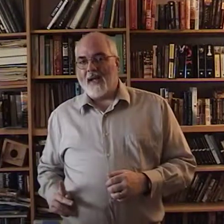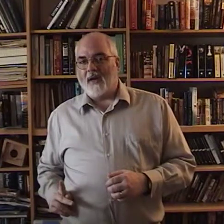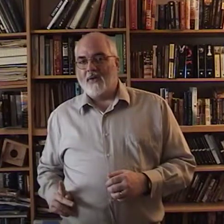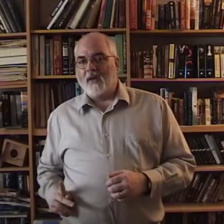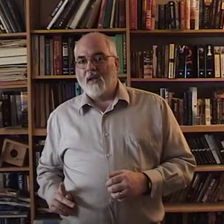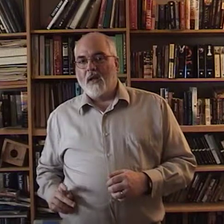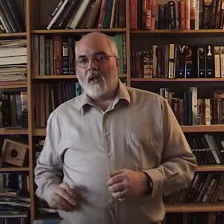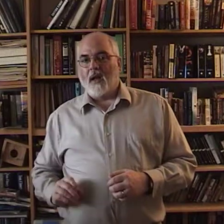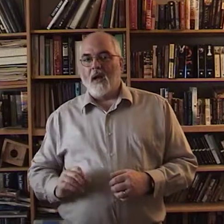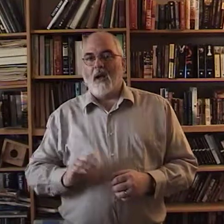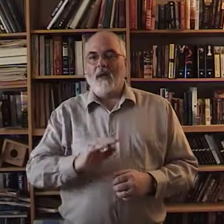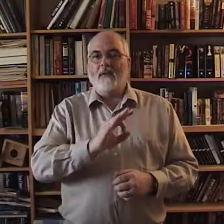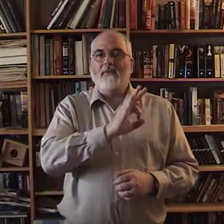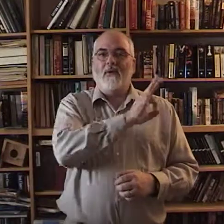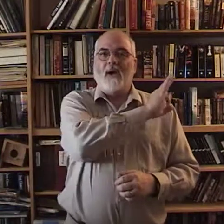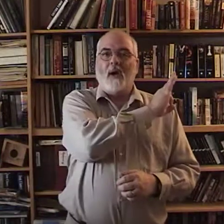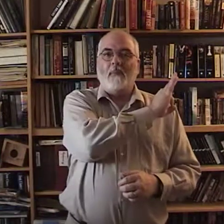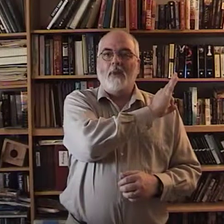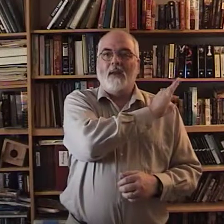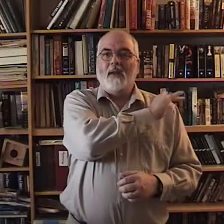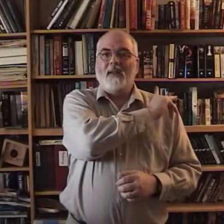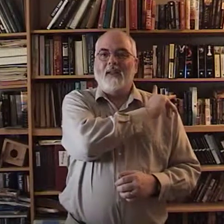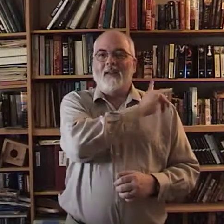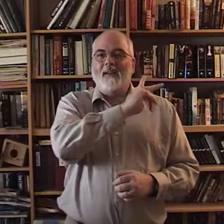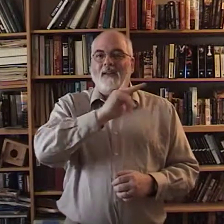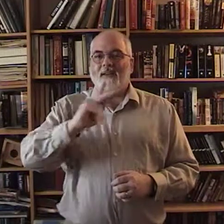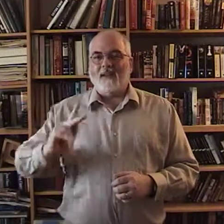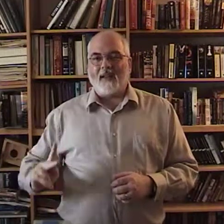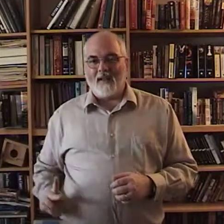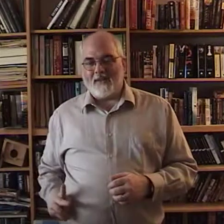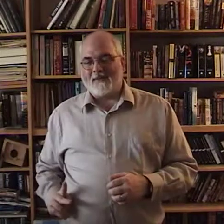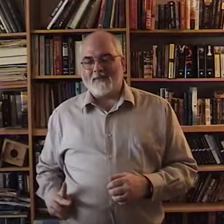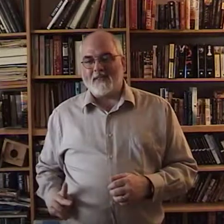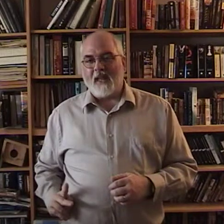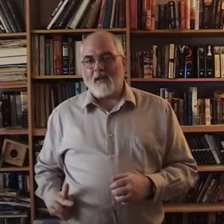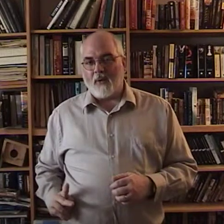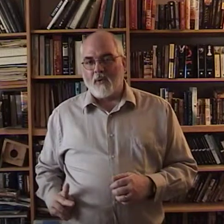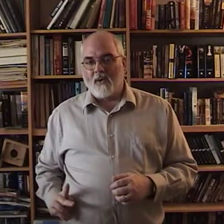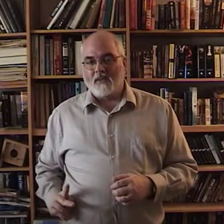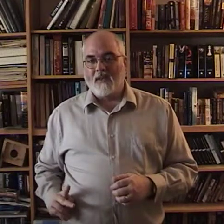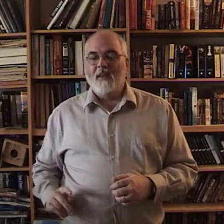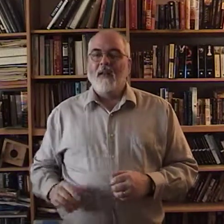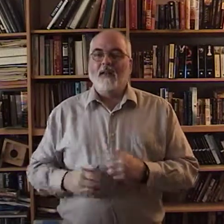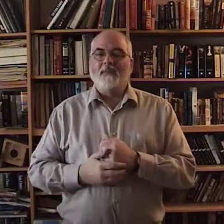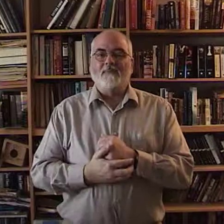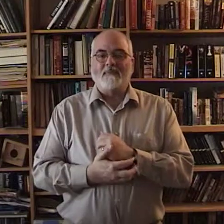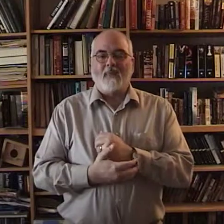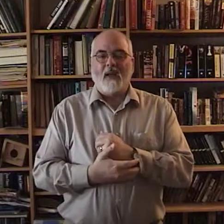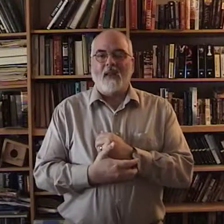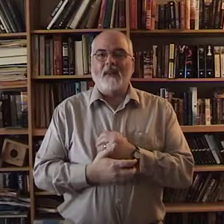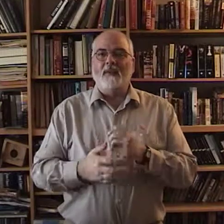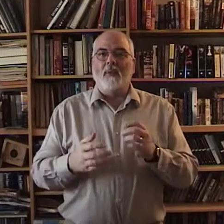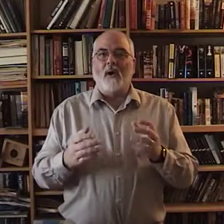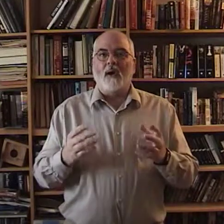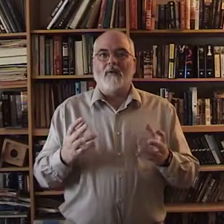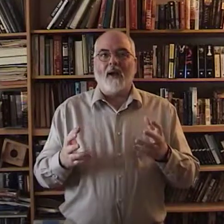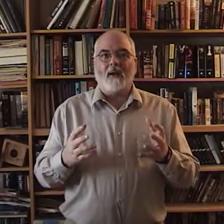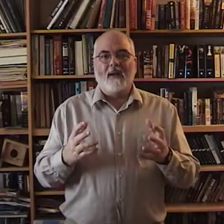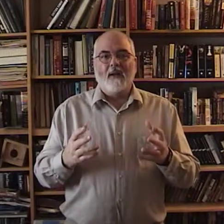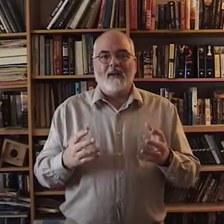down, of up, King down. See how that works? This is part of that,